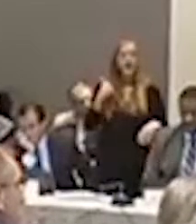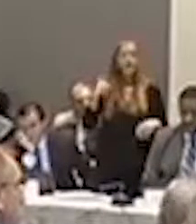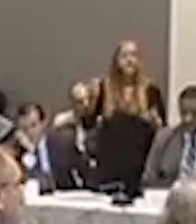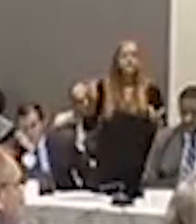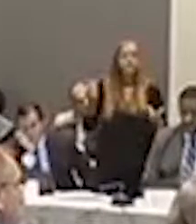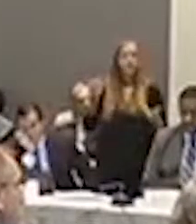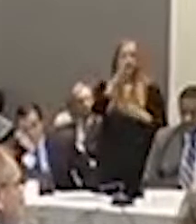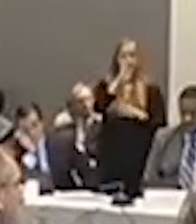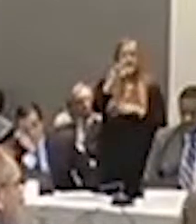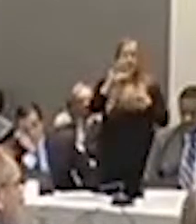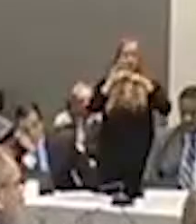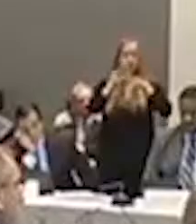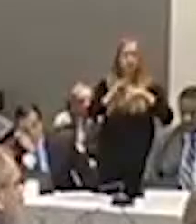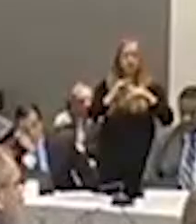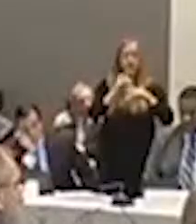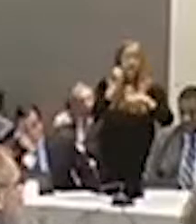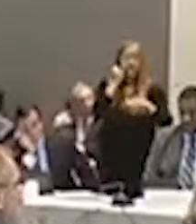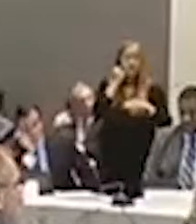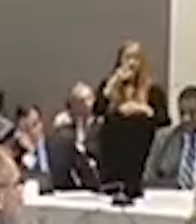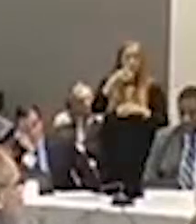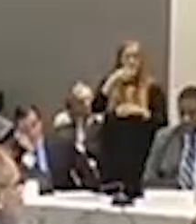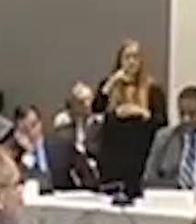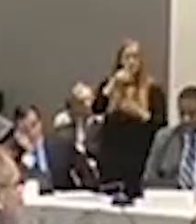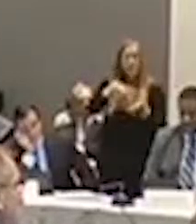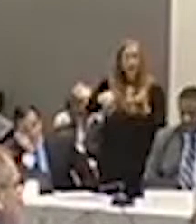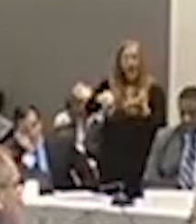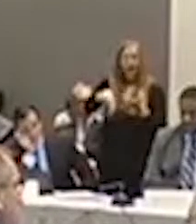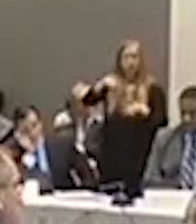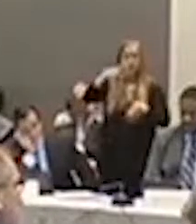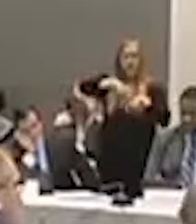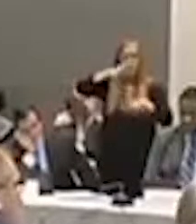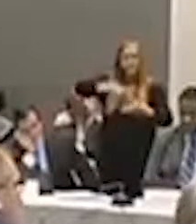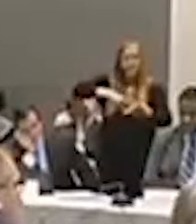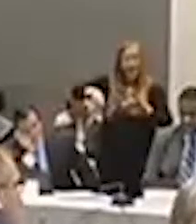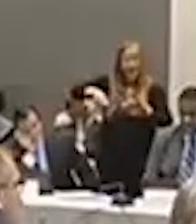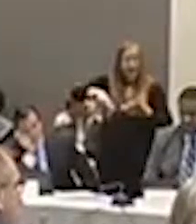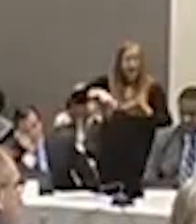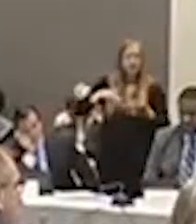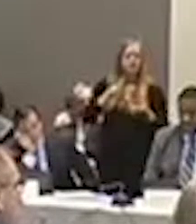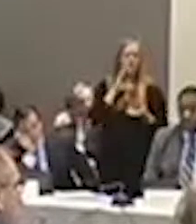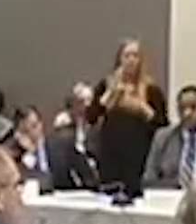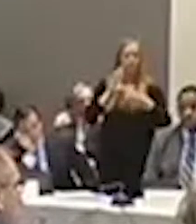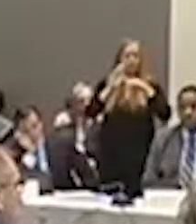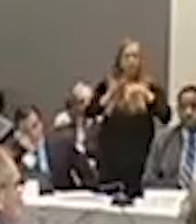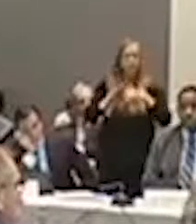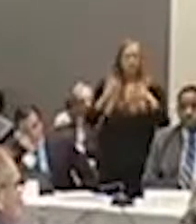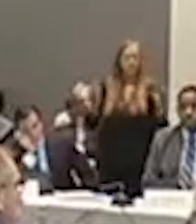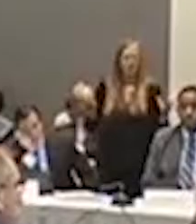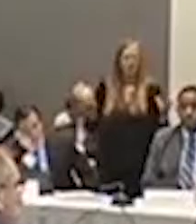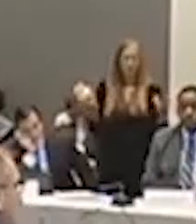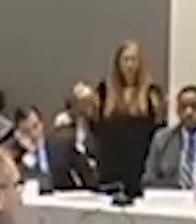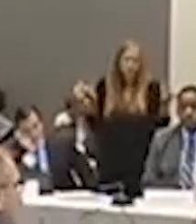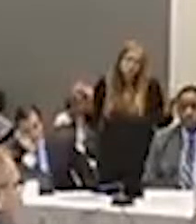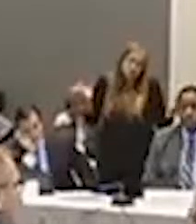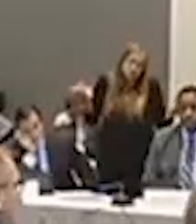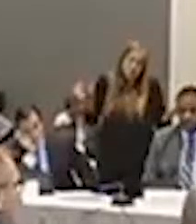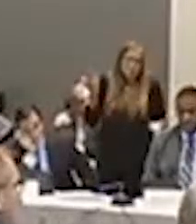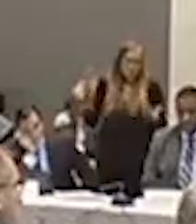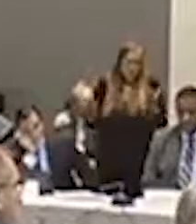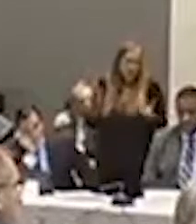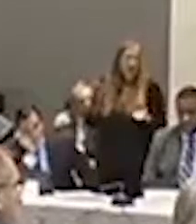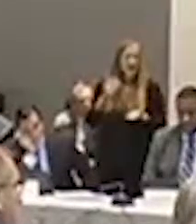possible bill discounts for timely payment on the part of customers. Again, why not consider the